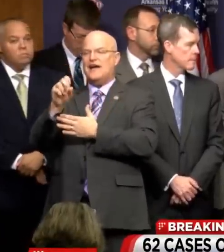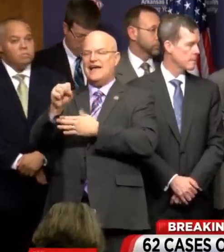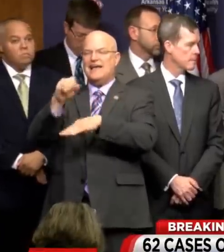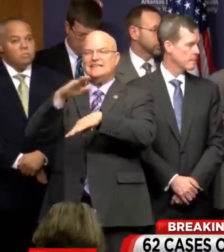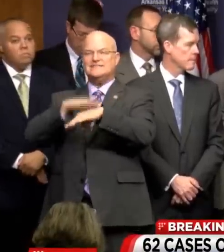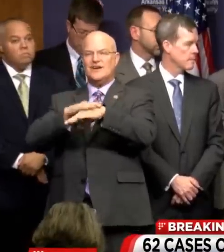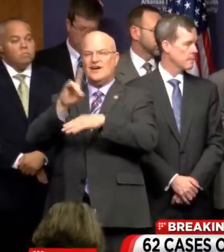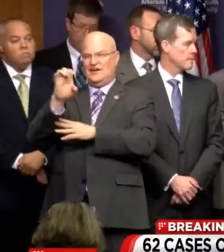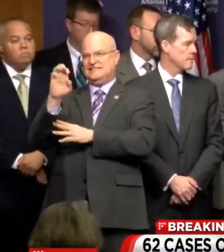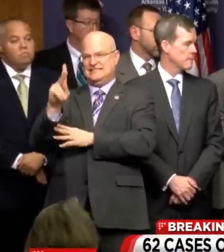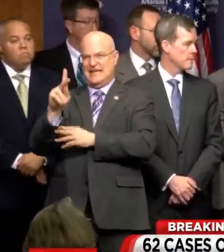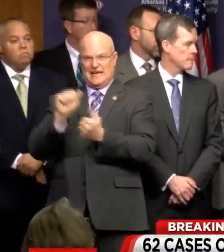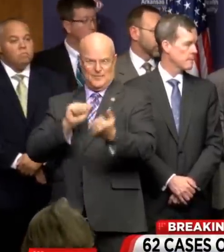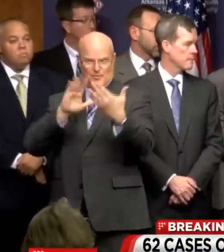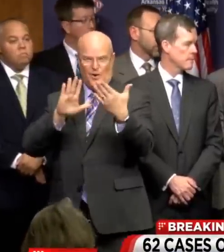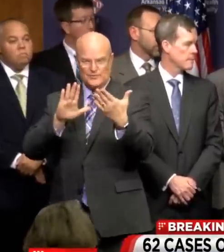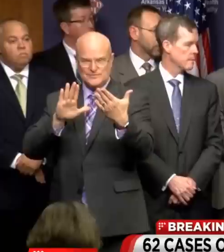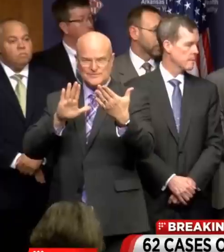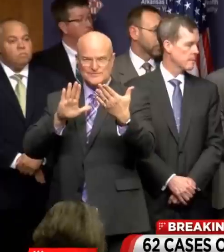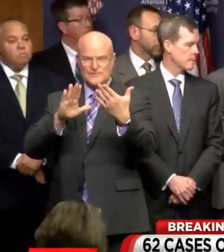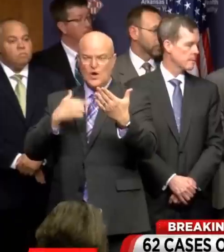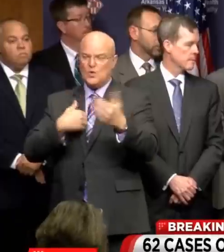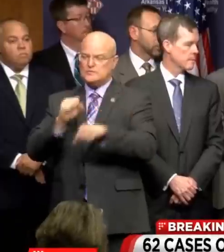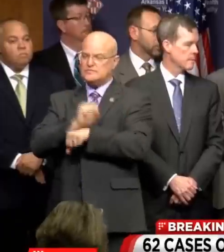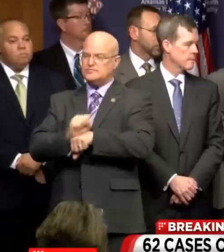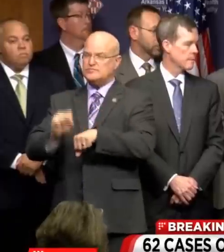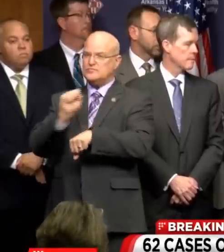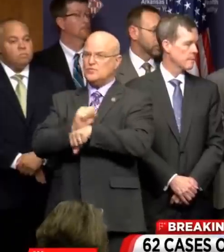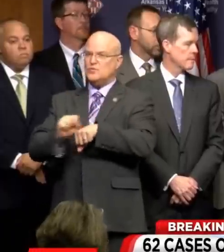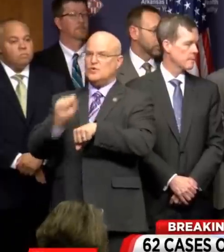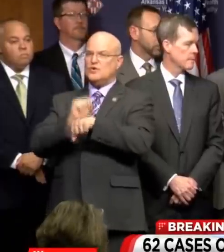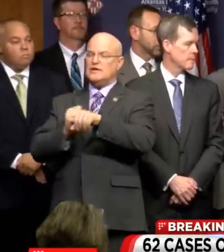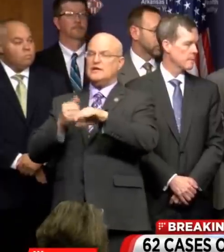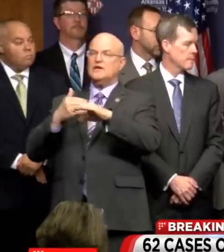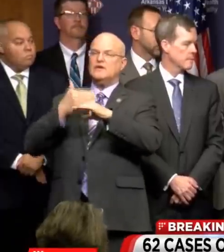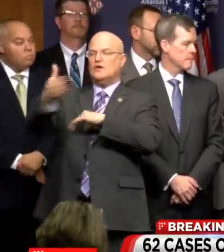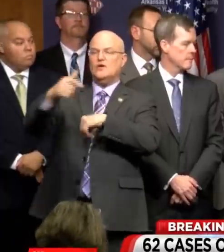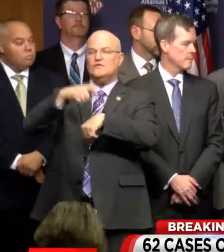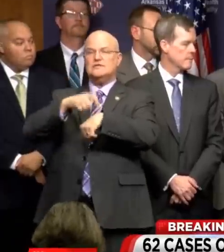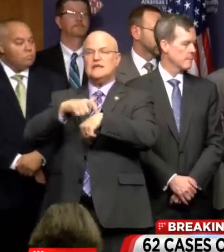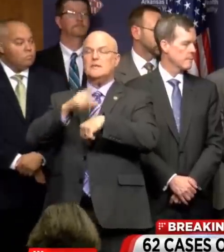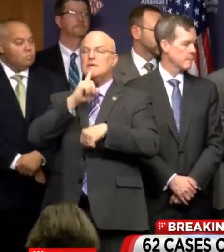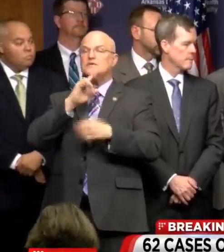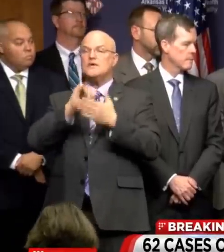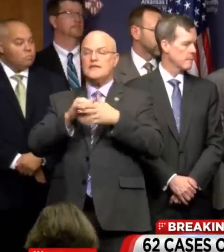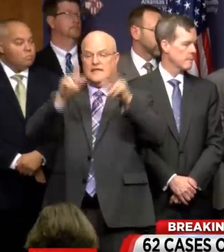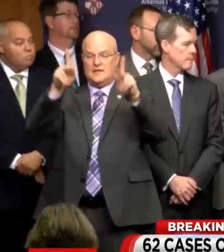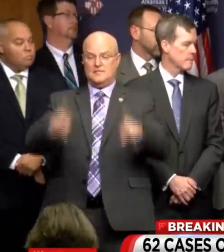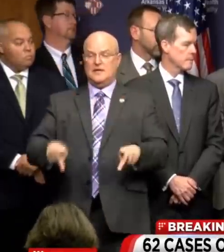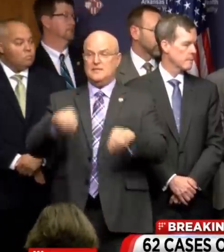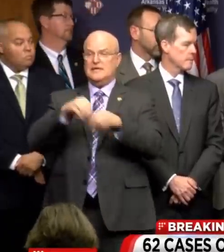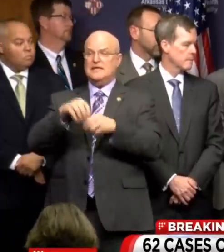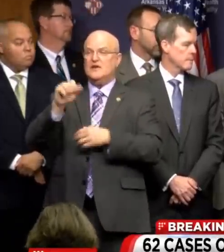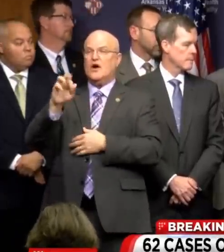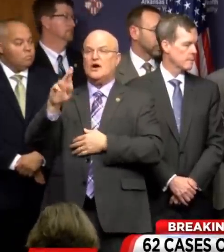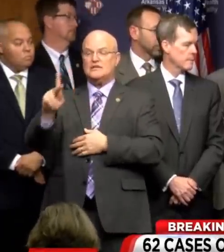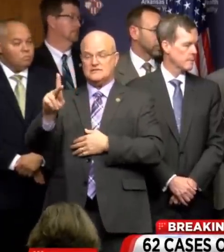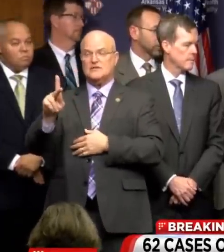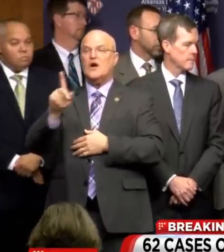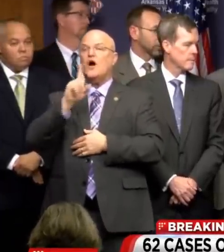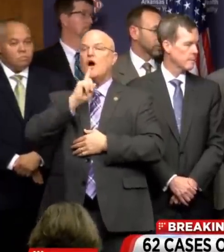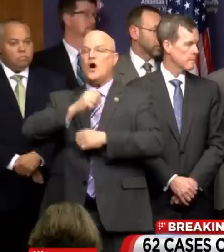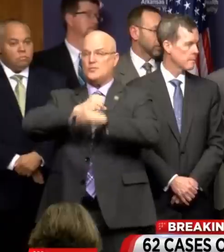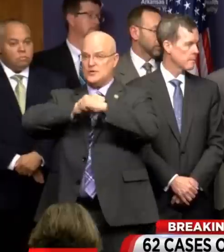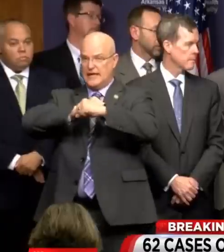this outbreak. We are steadily working overtime to make sure that the individuals and the citizens of Arkansas